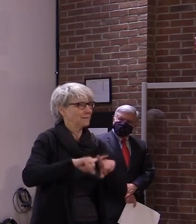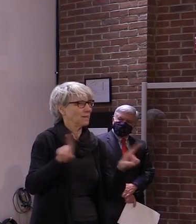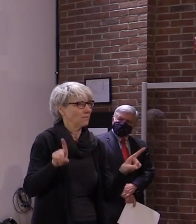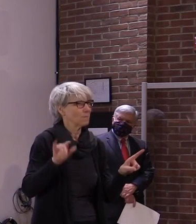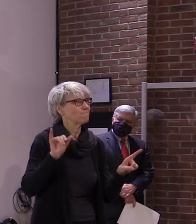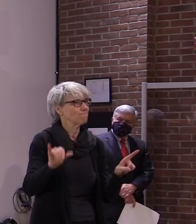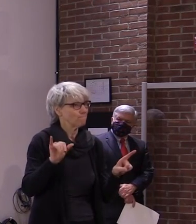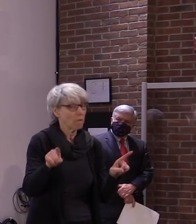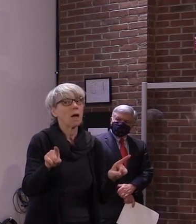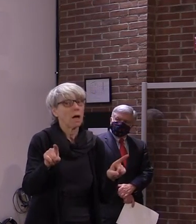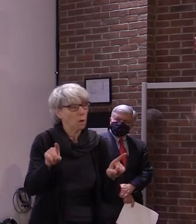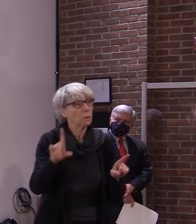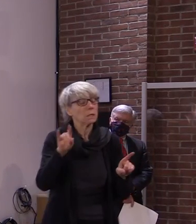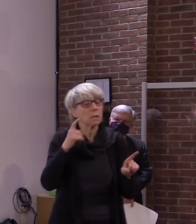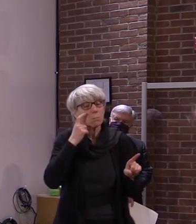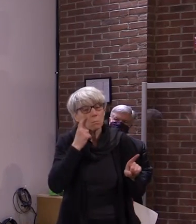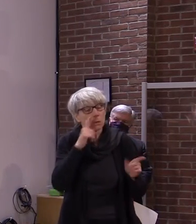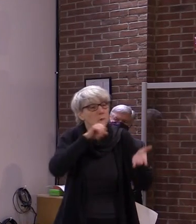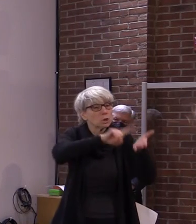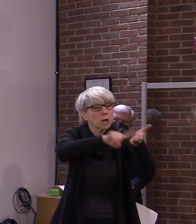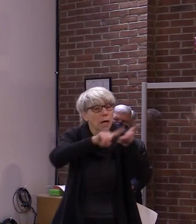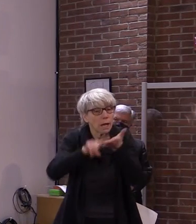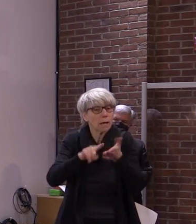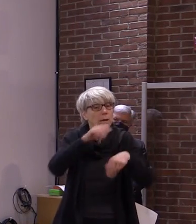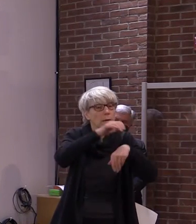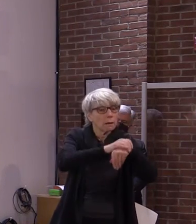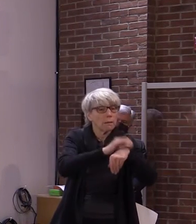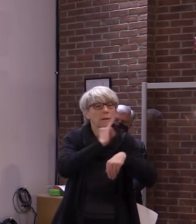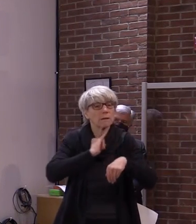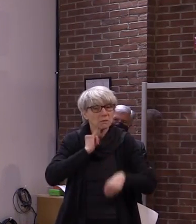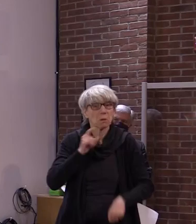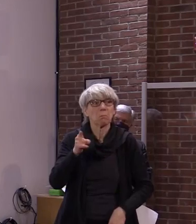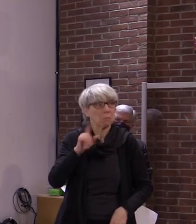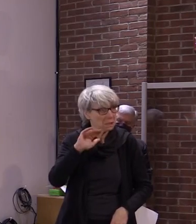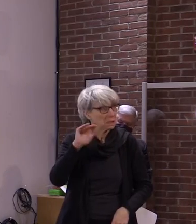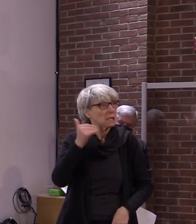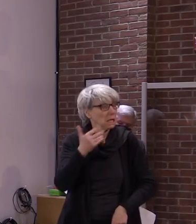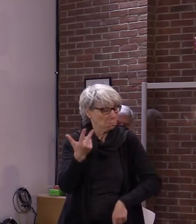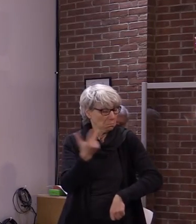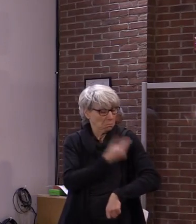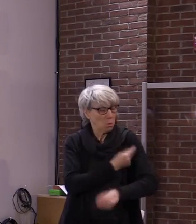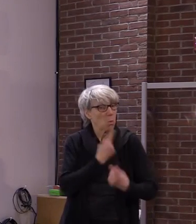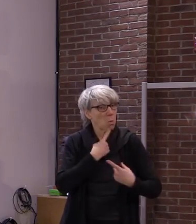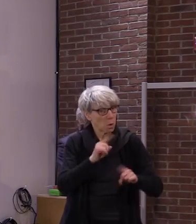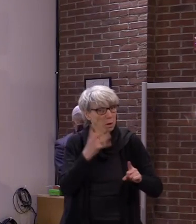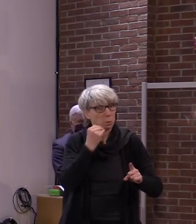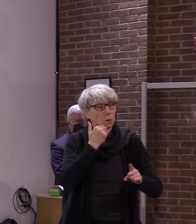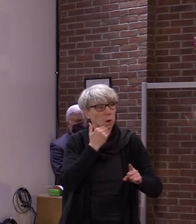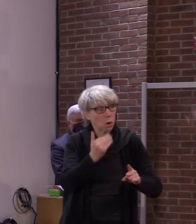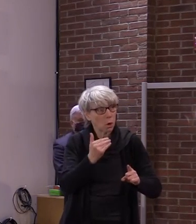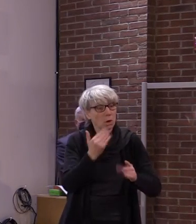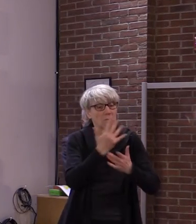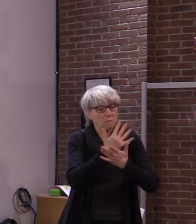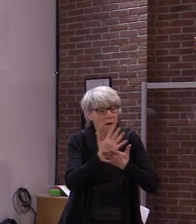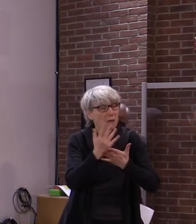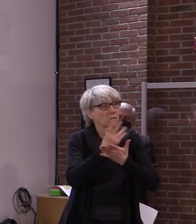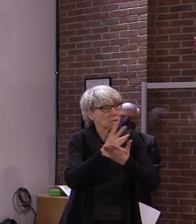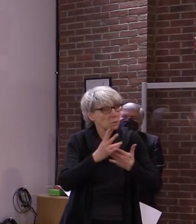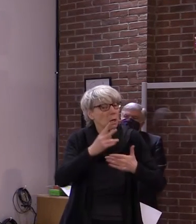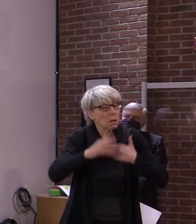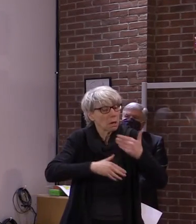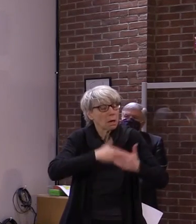these countries, and it appears to last at least 5 to 6 weeks. Efficacy is only slightly reduced